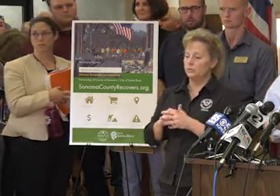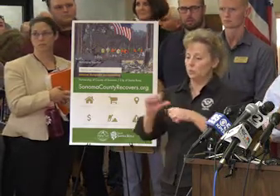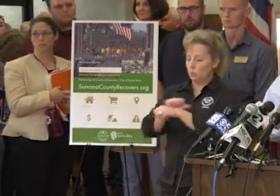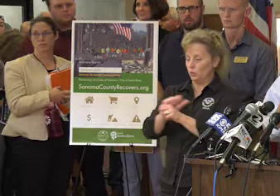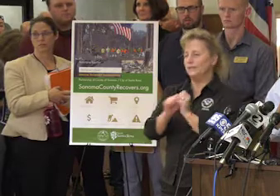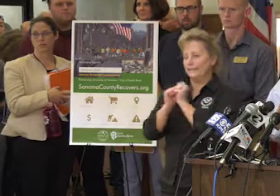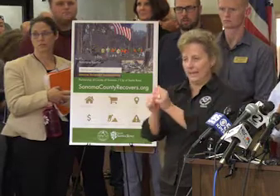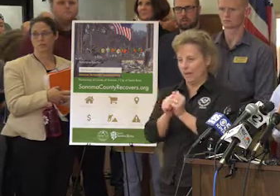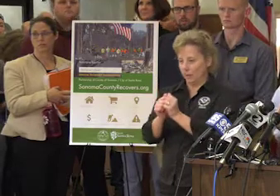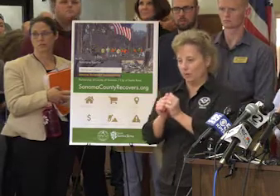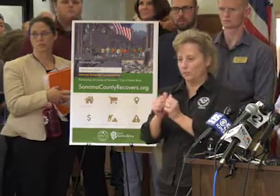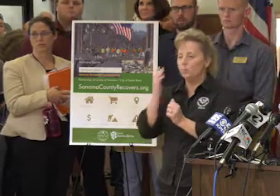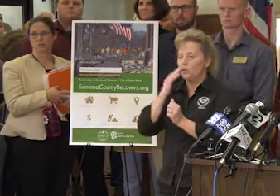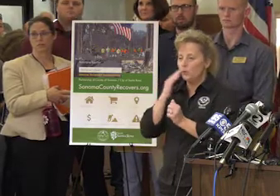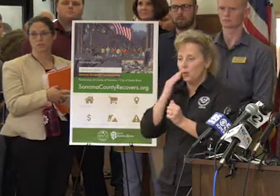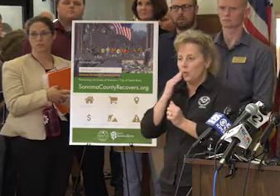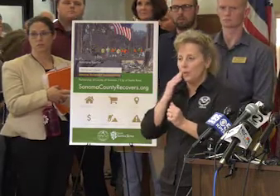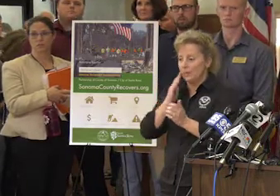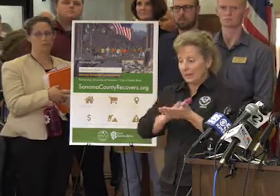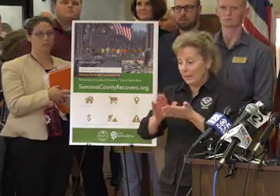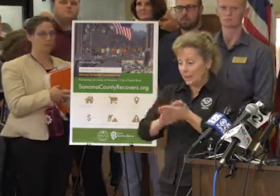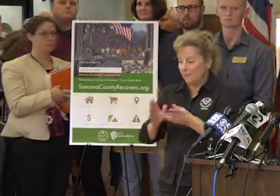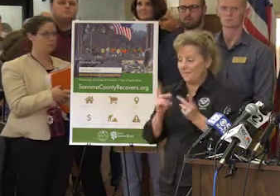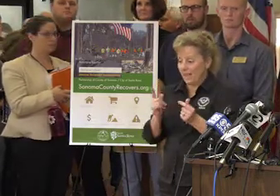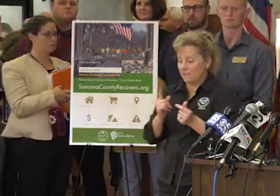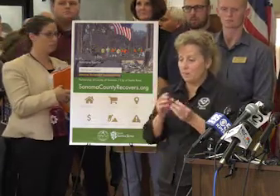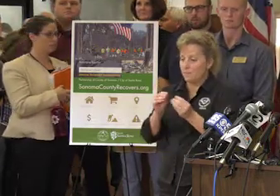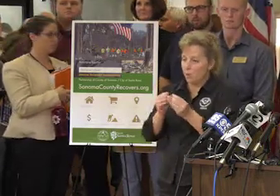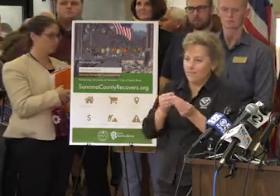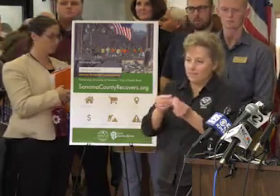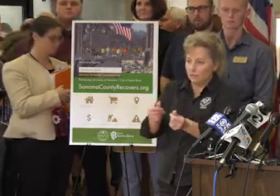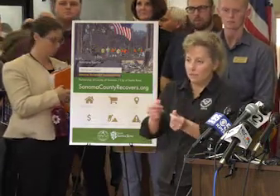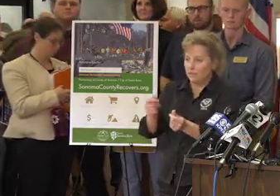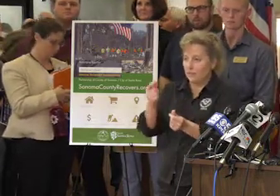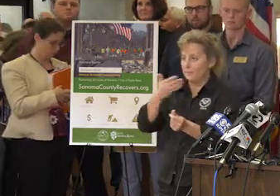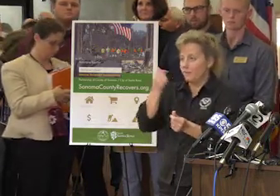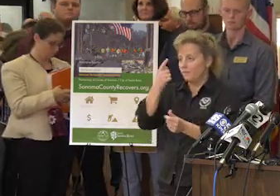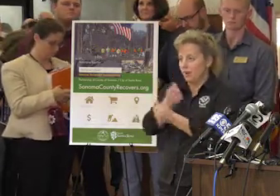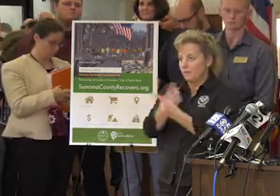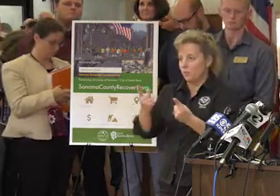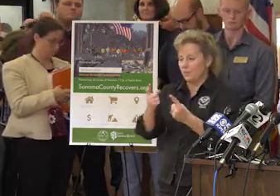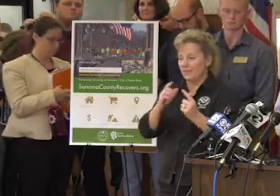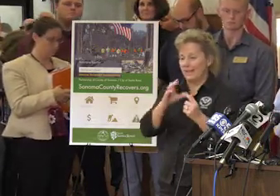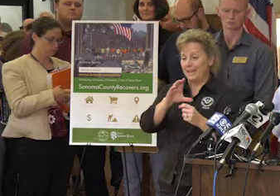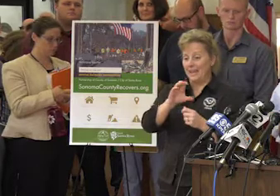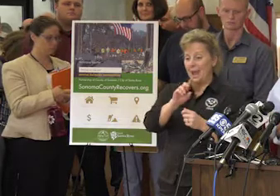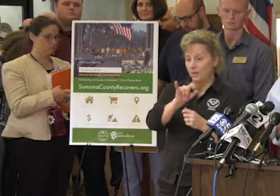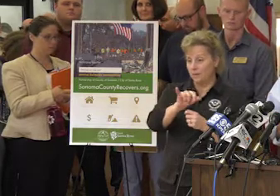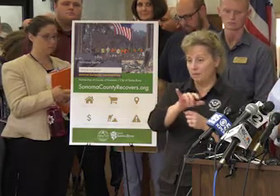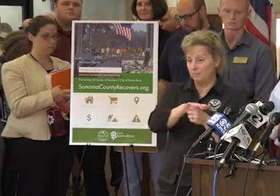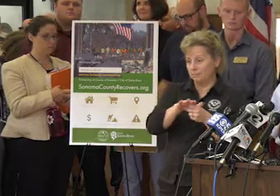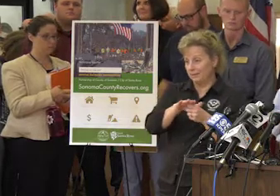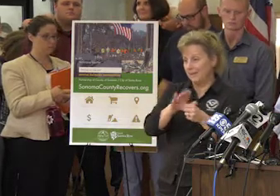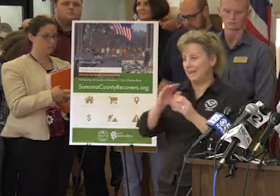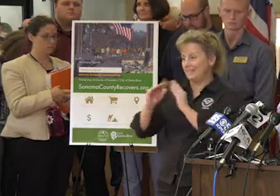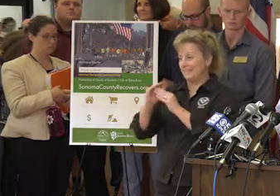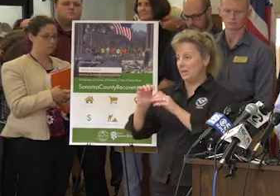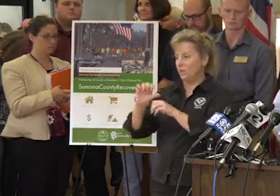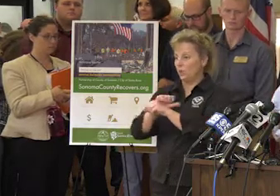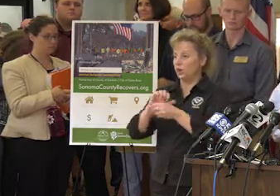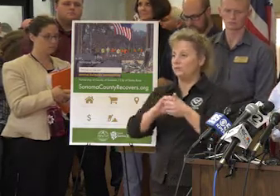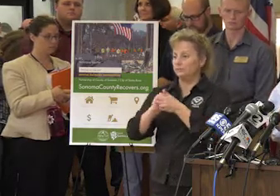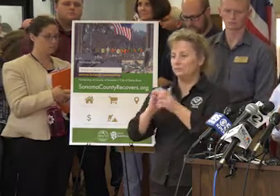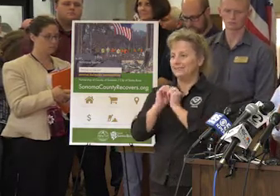this cleanup will be faster, it'll be more efficient, it will be better for everyone if the county and city work together.